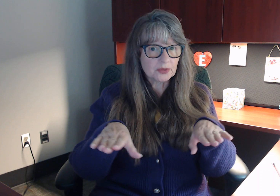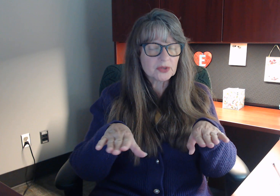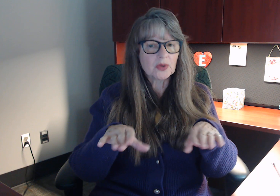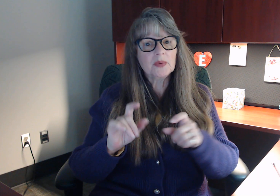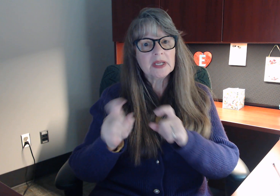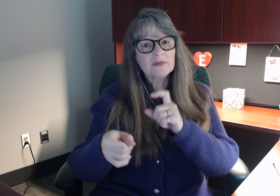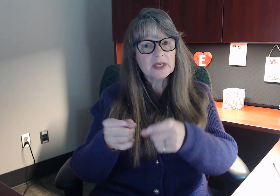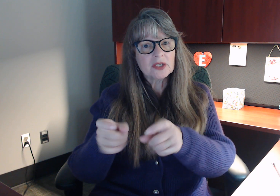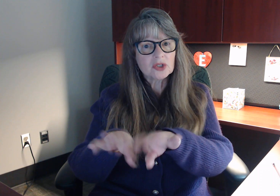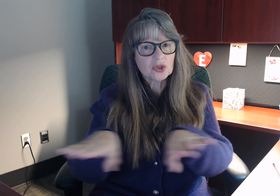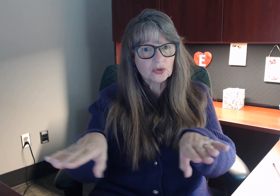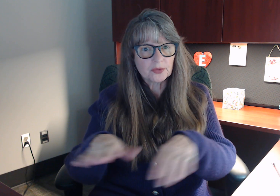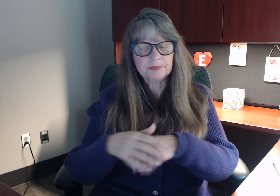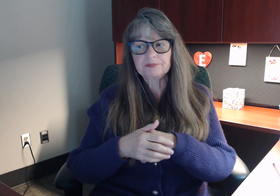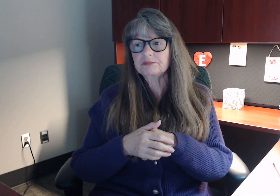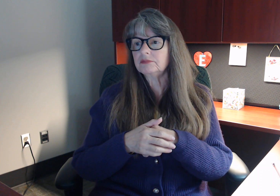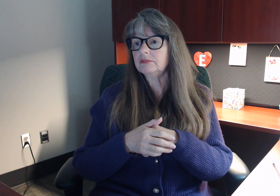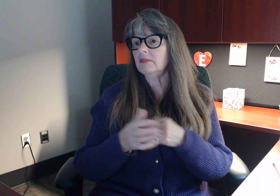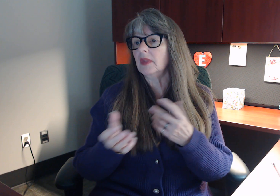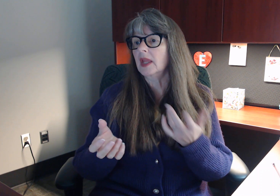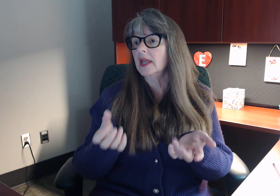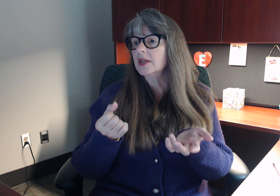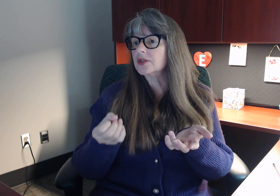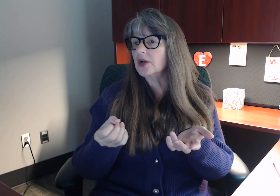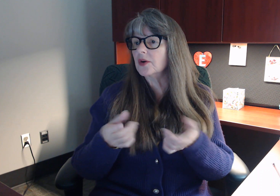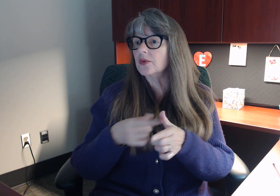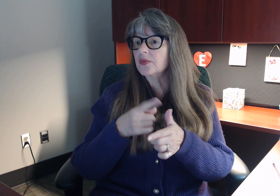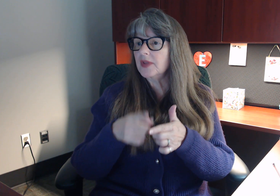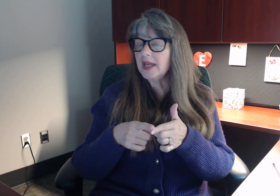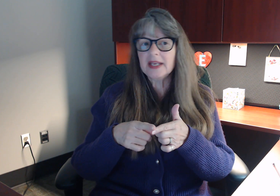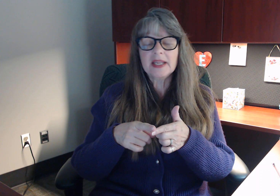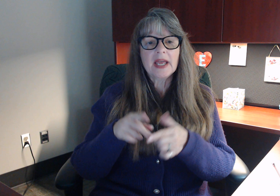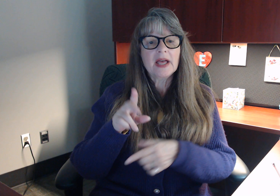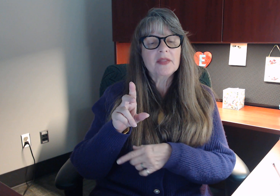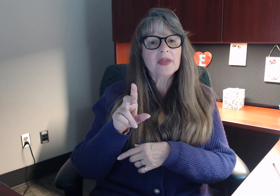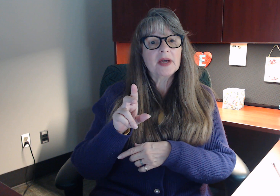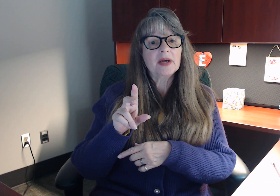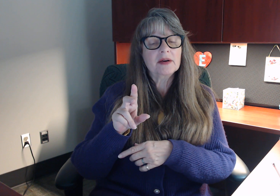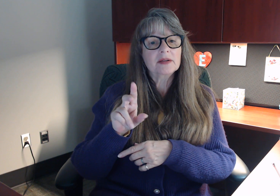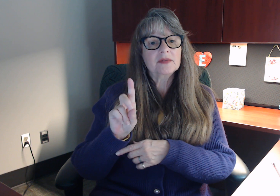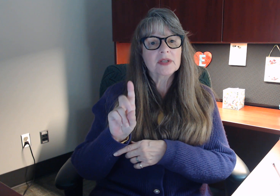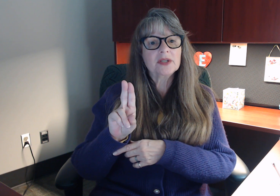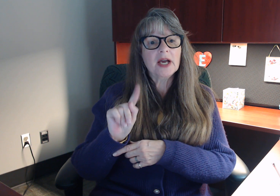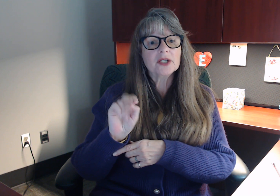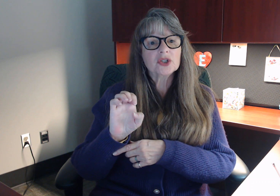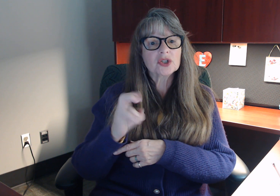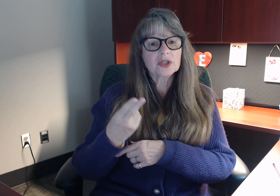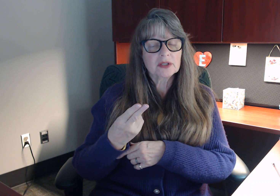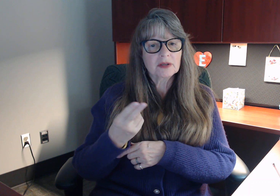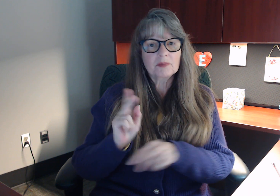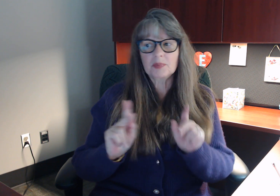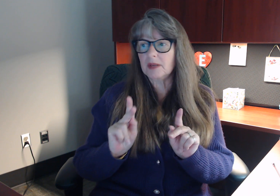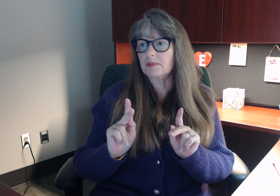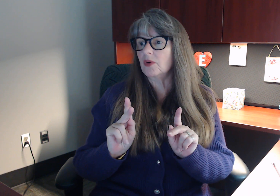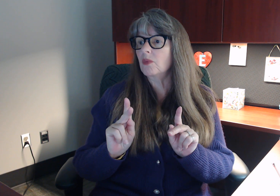he would give things to children. So then the Dutch people, when